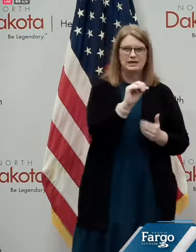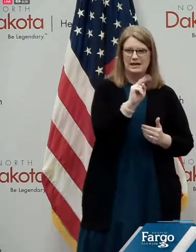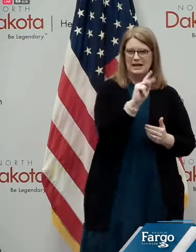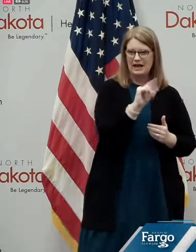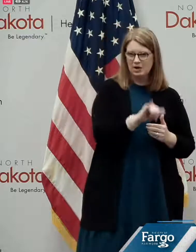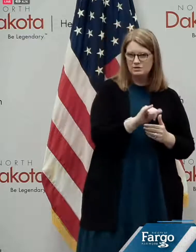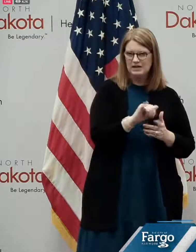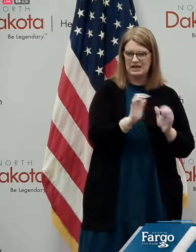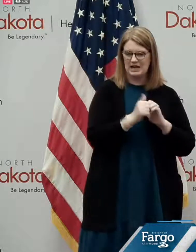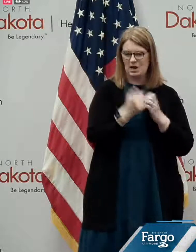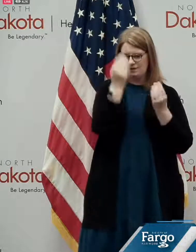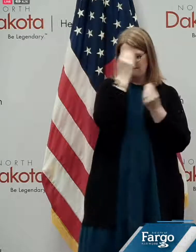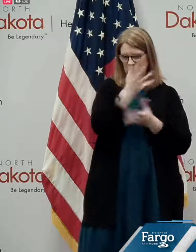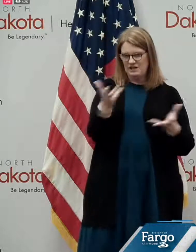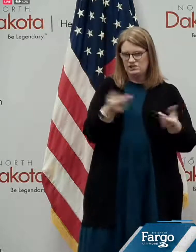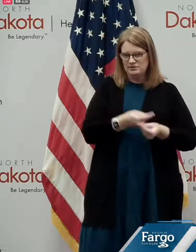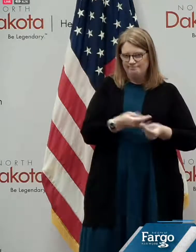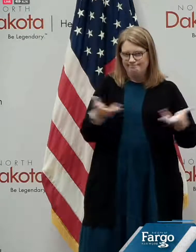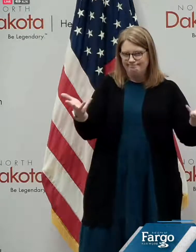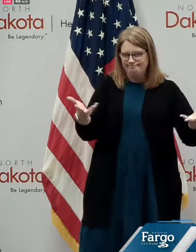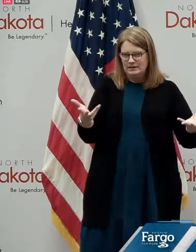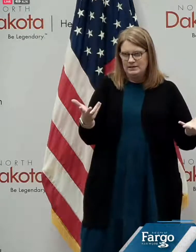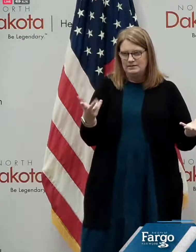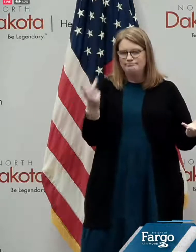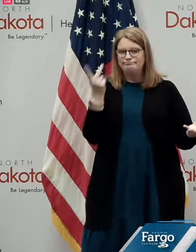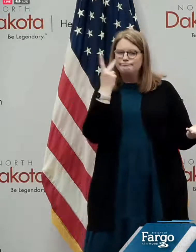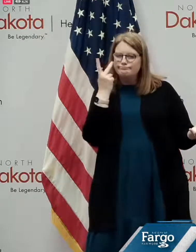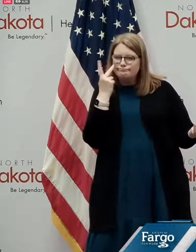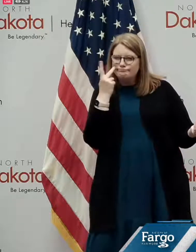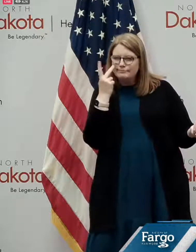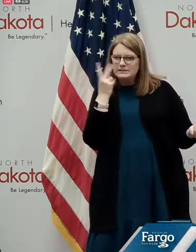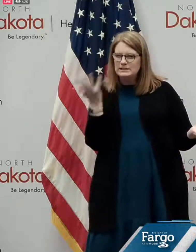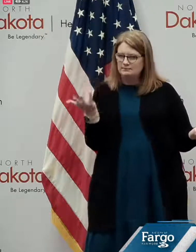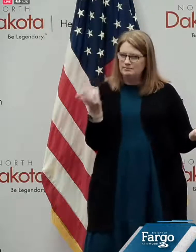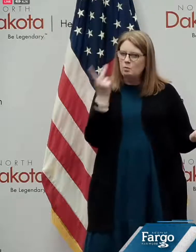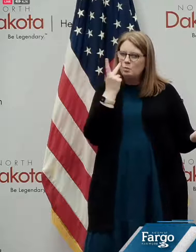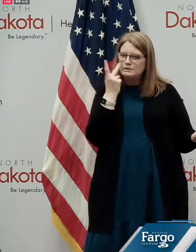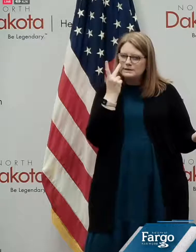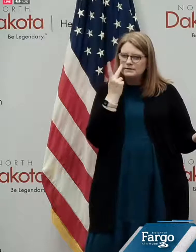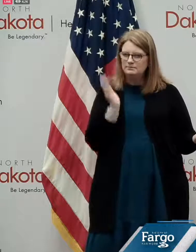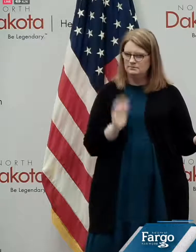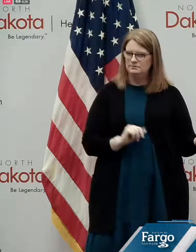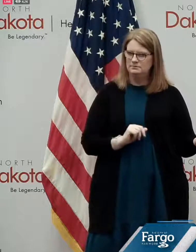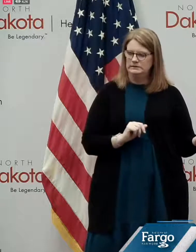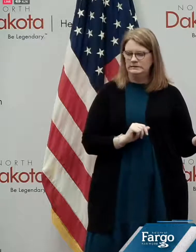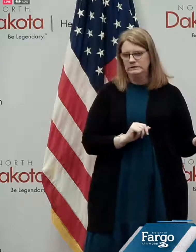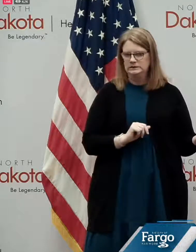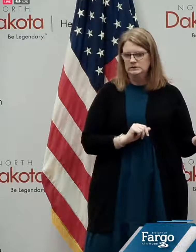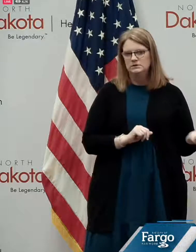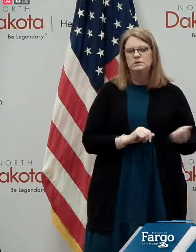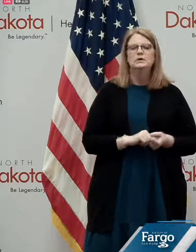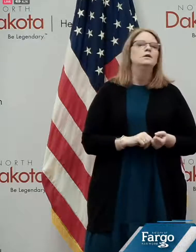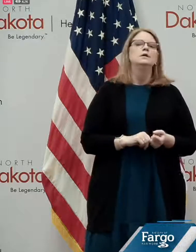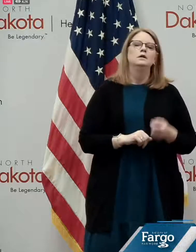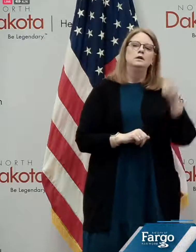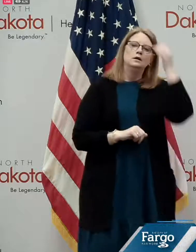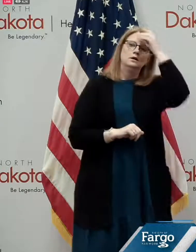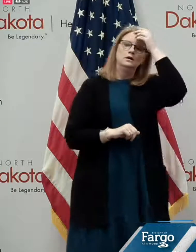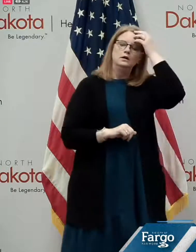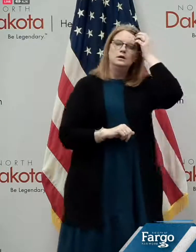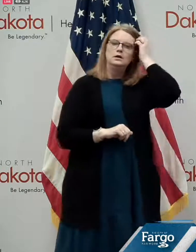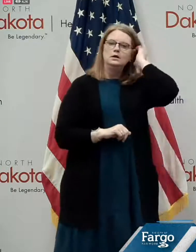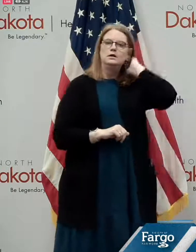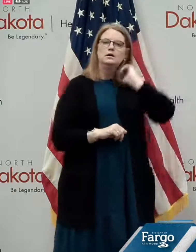be helpful for school districts, but we're going to see if we can make that happen. Another thing I want to talk about going forward